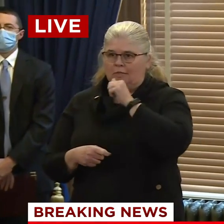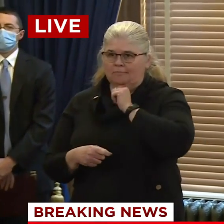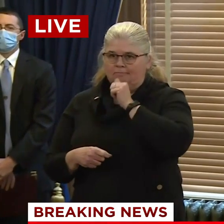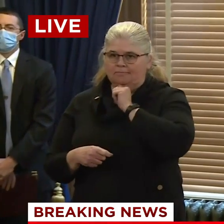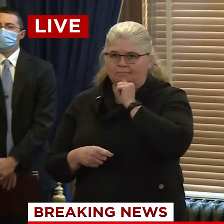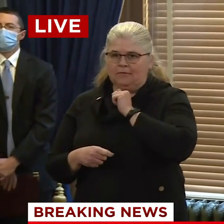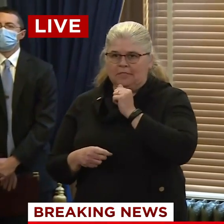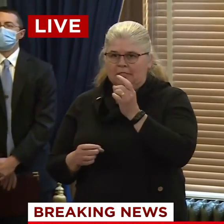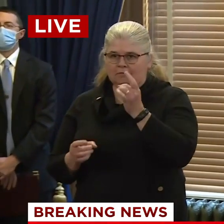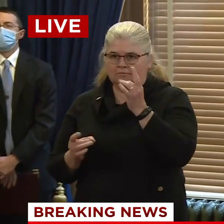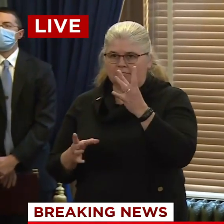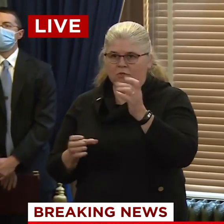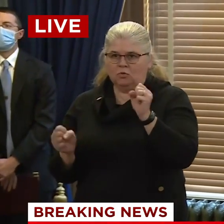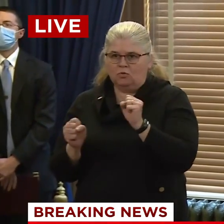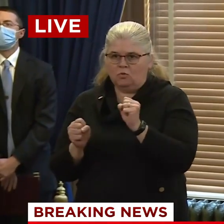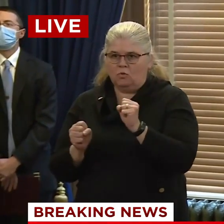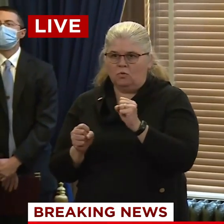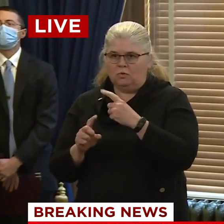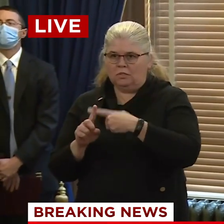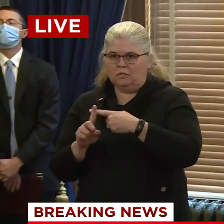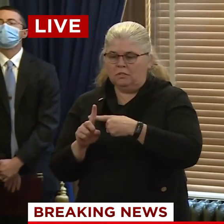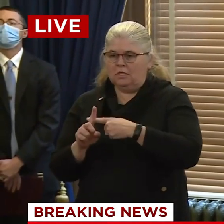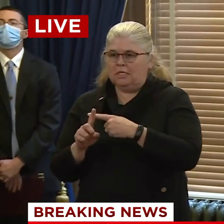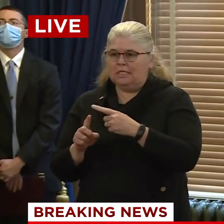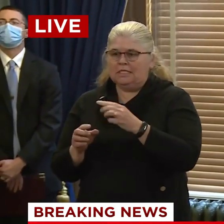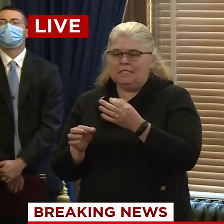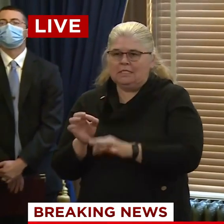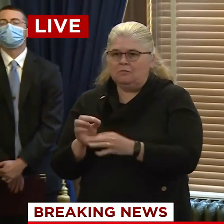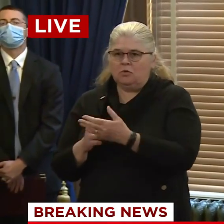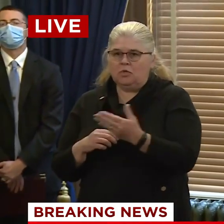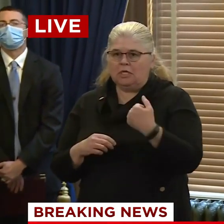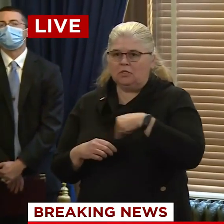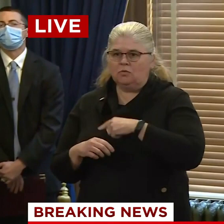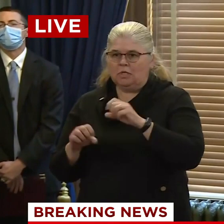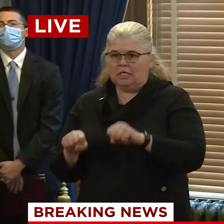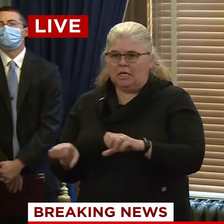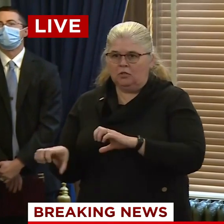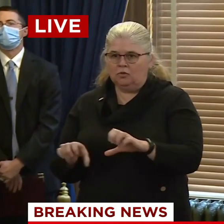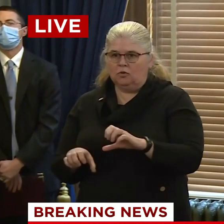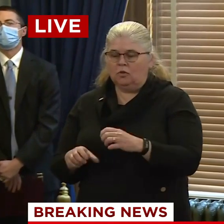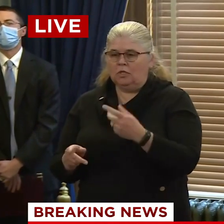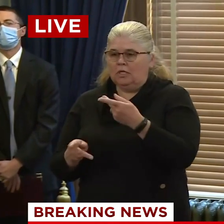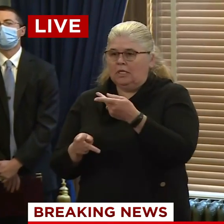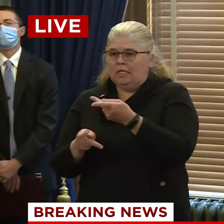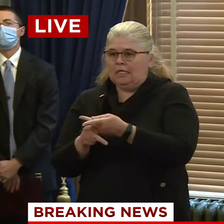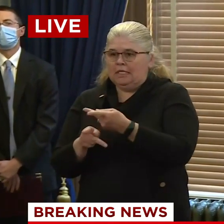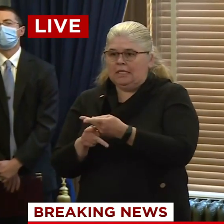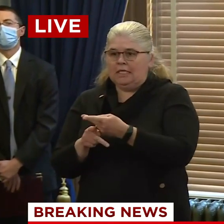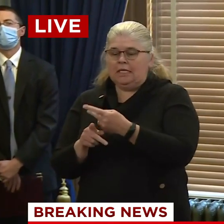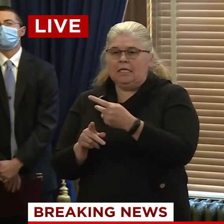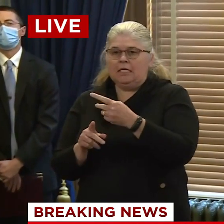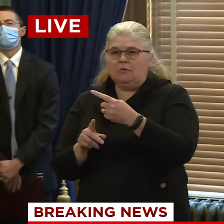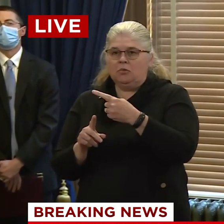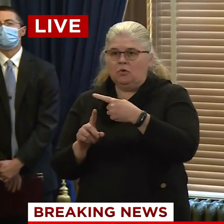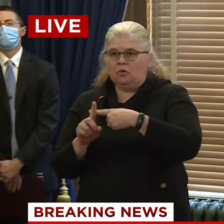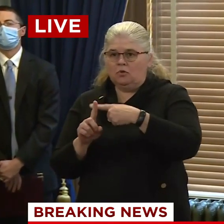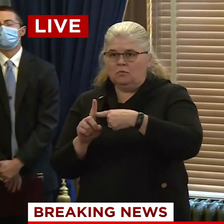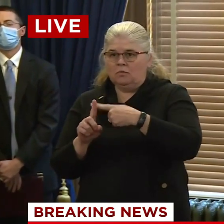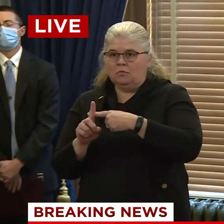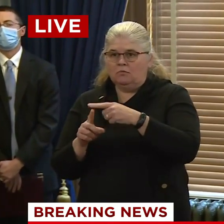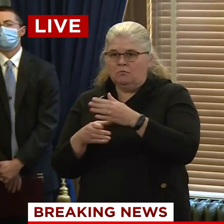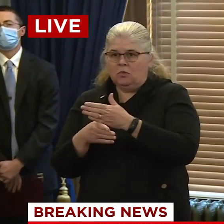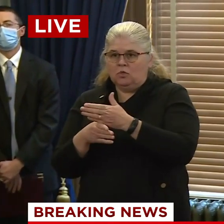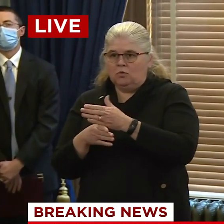temperatures. Just some simple steps people can take to limit usage. Keep your thermostat between 65 and